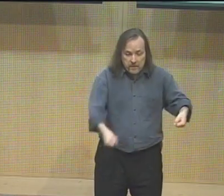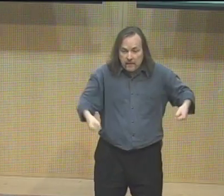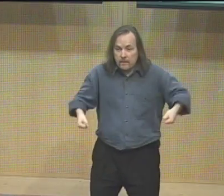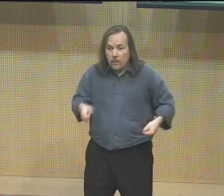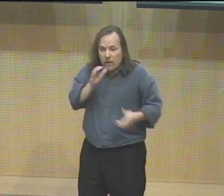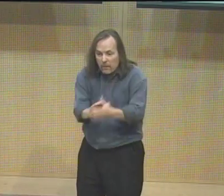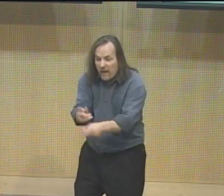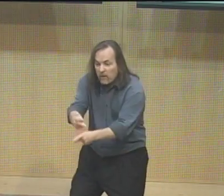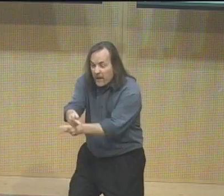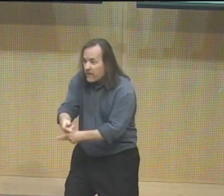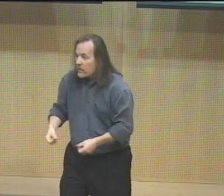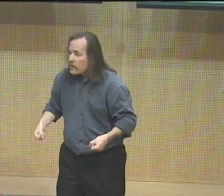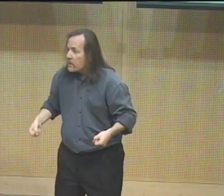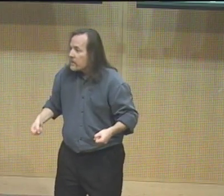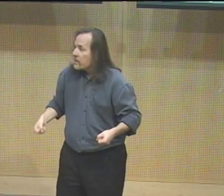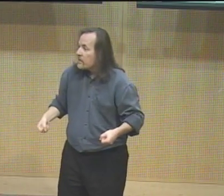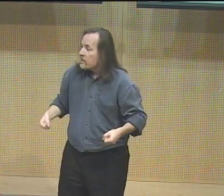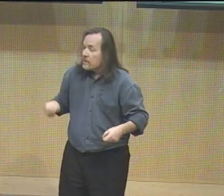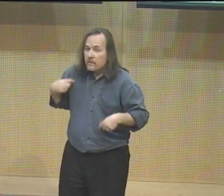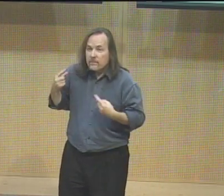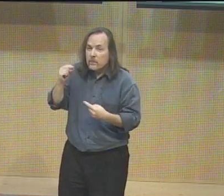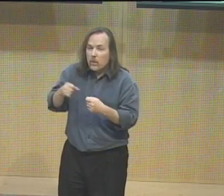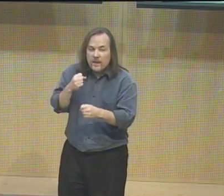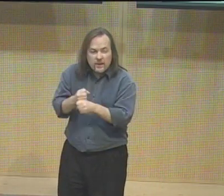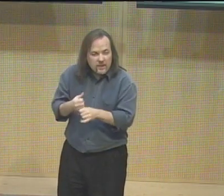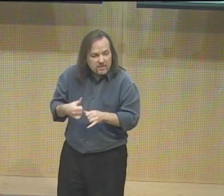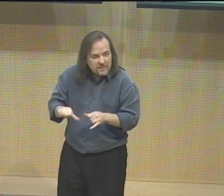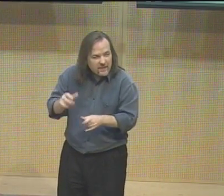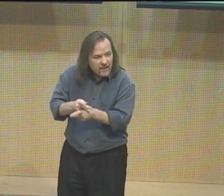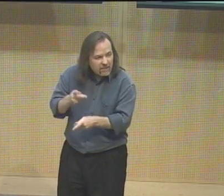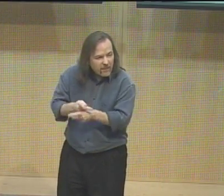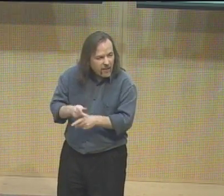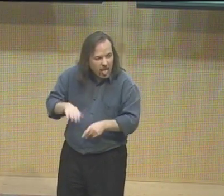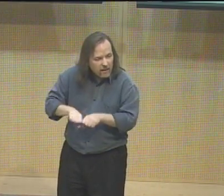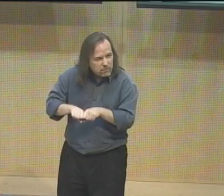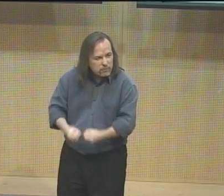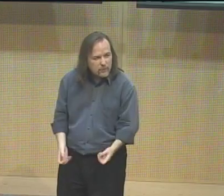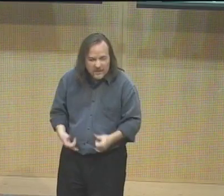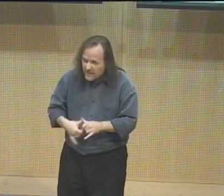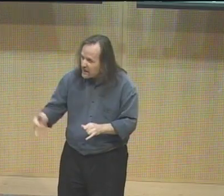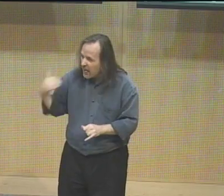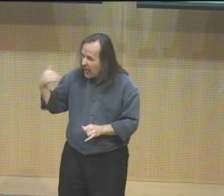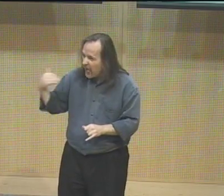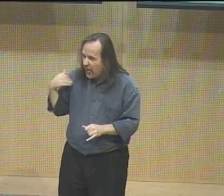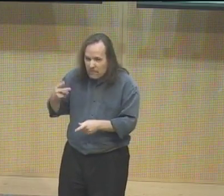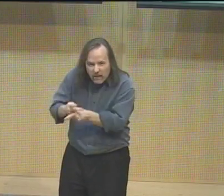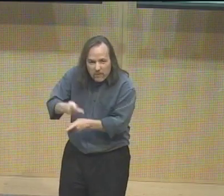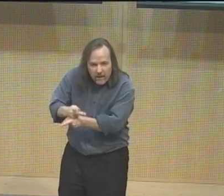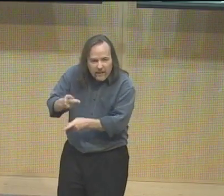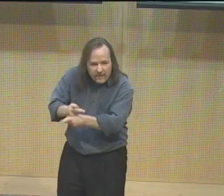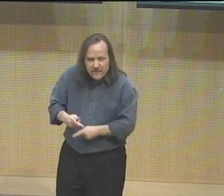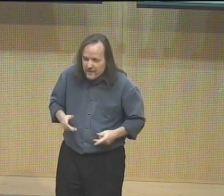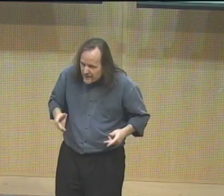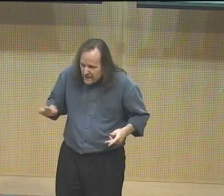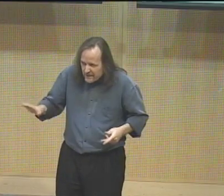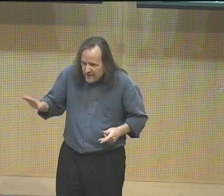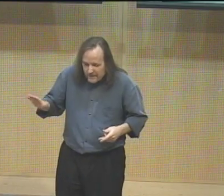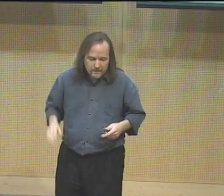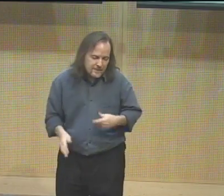Even today, when I go to the grocery store, 20 years later, I've been with my wife. My wife is like, don't put everything in one bag, distribute it on both sides